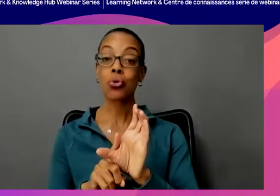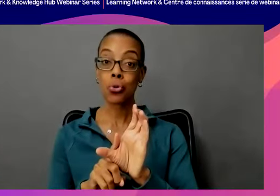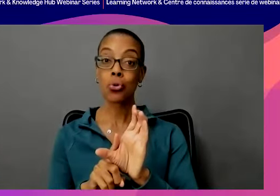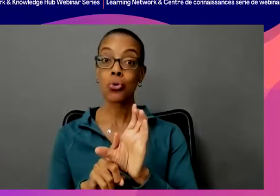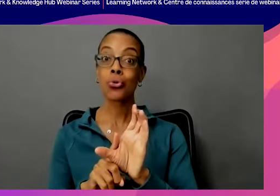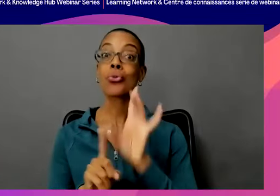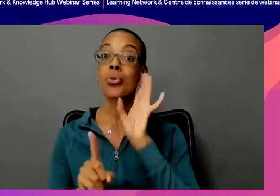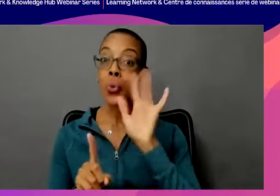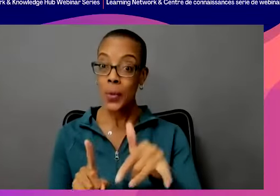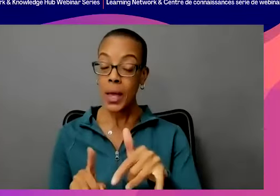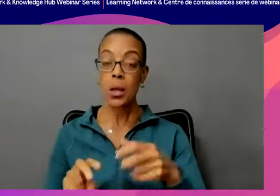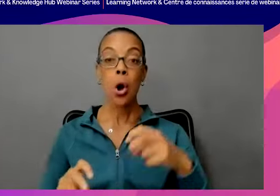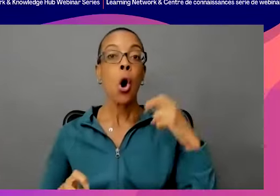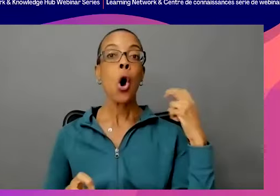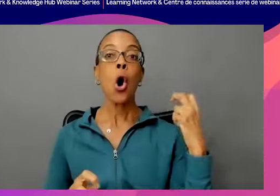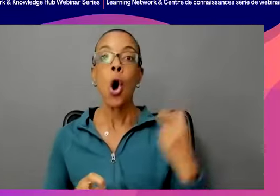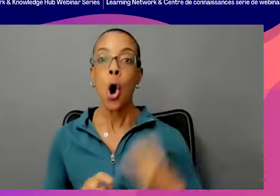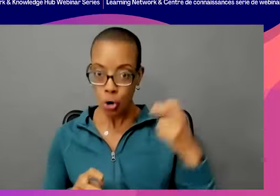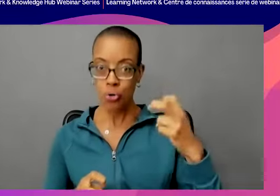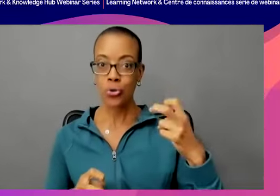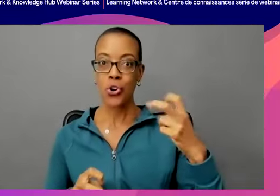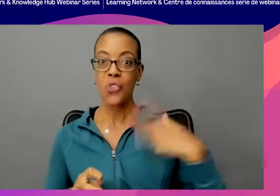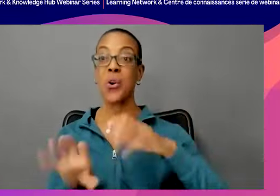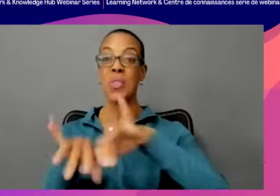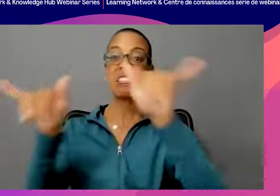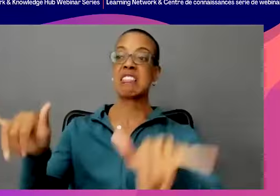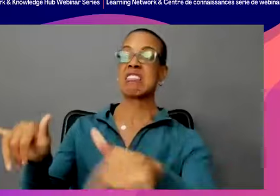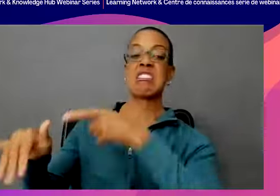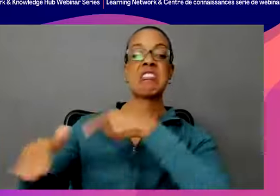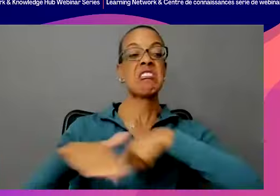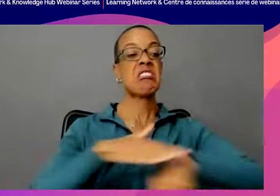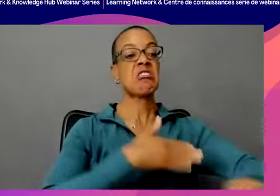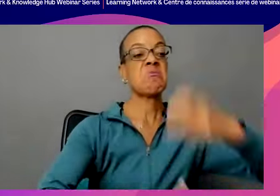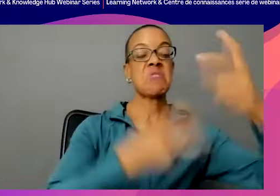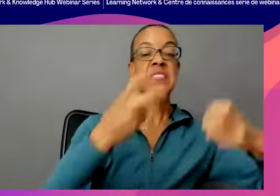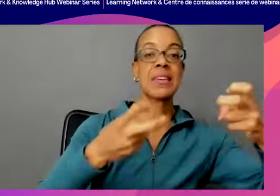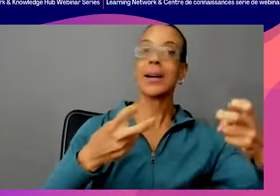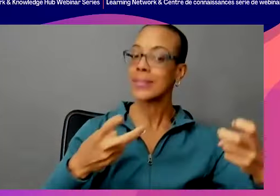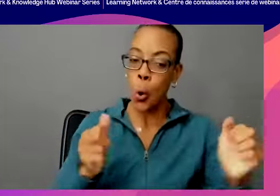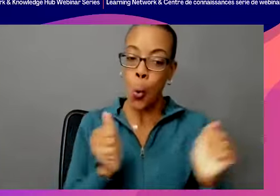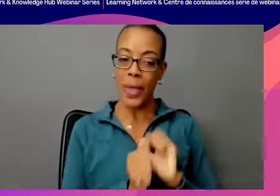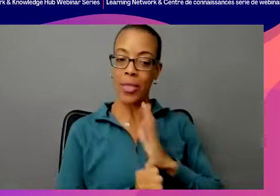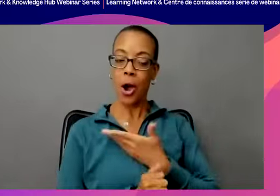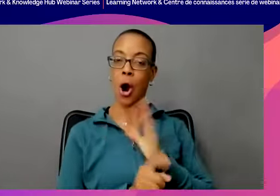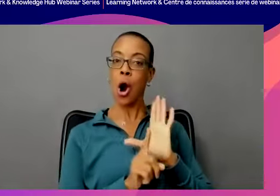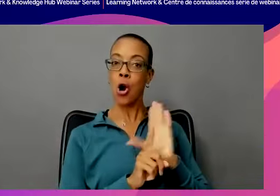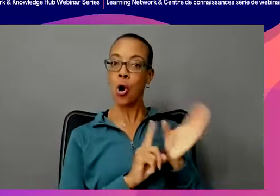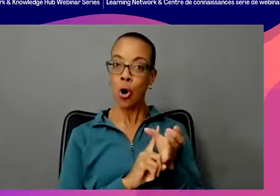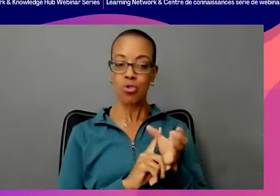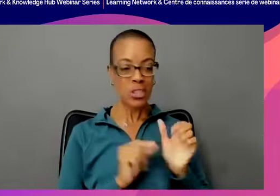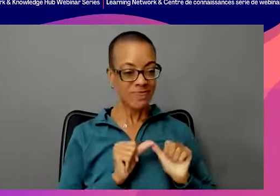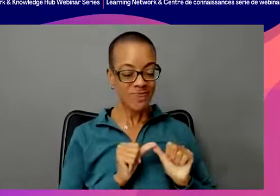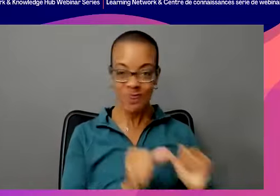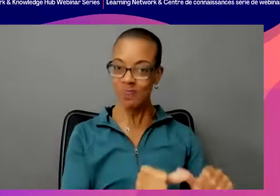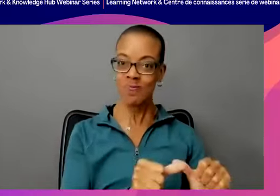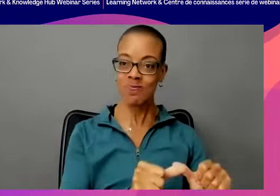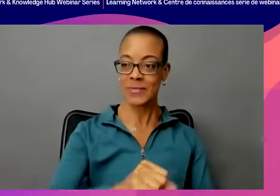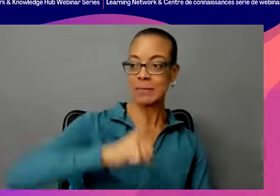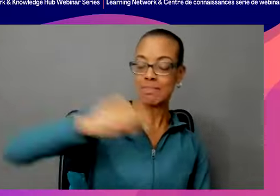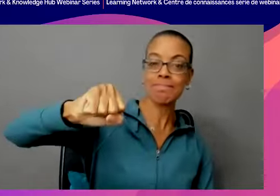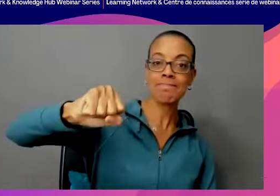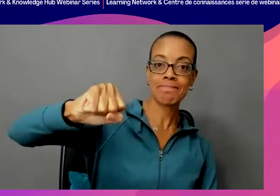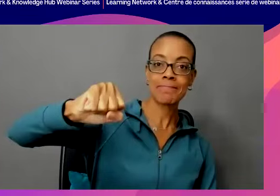for them to come in and take our children. So I tell all my participants, keep smudging, keep praying, keep